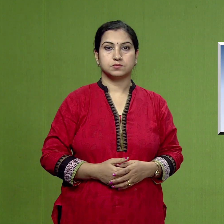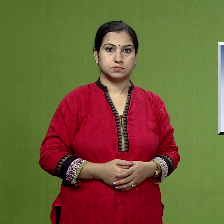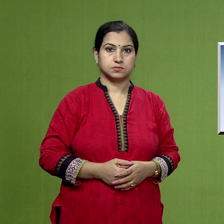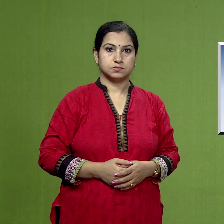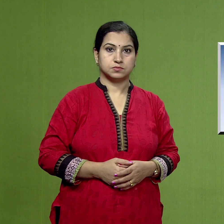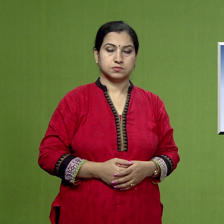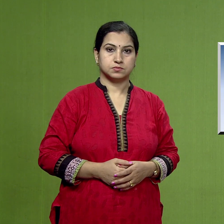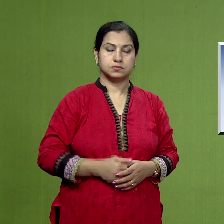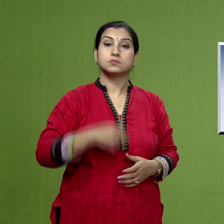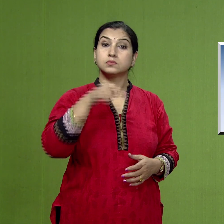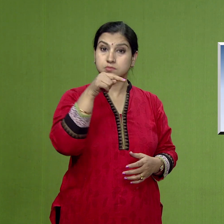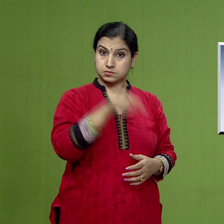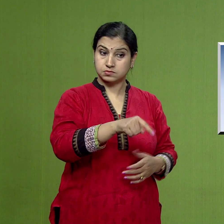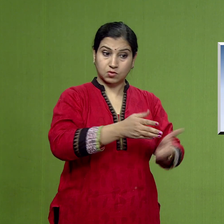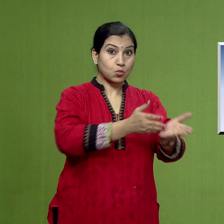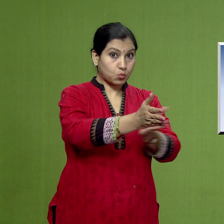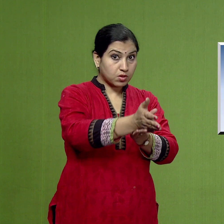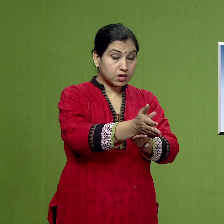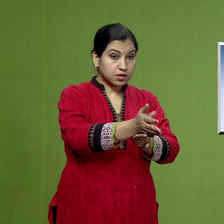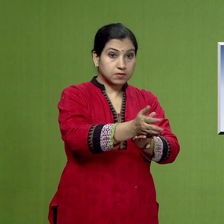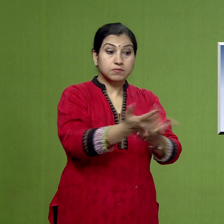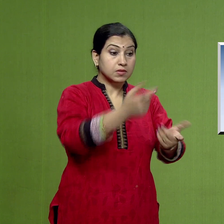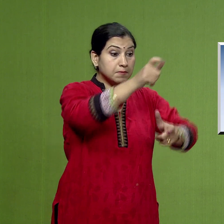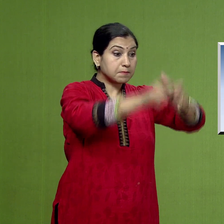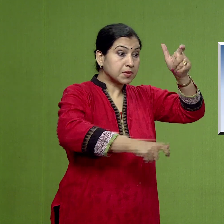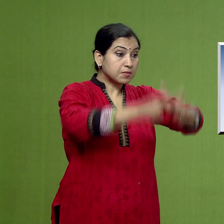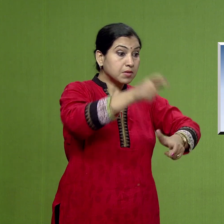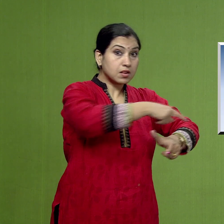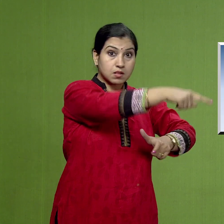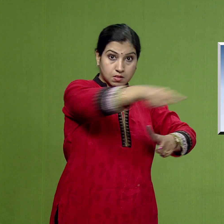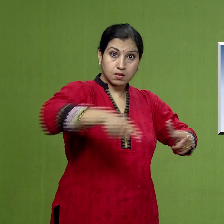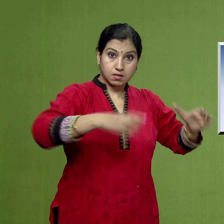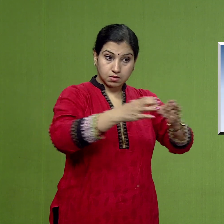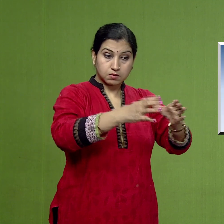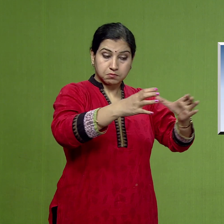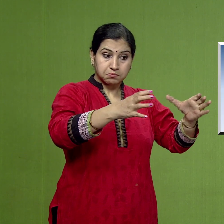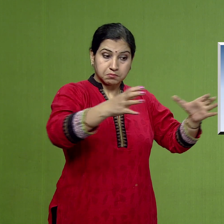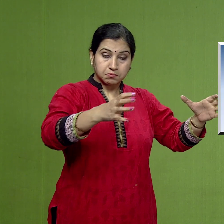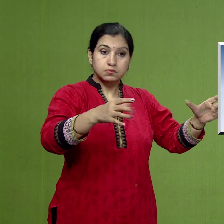It is in this way the population is quite often seen as a burden,